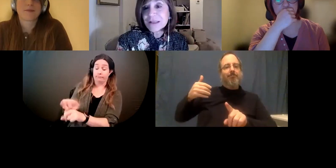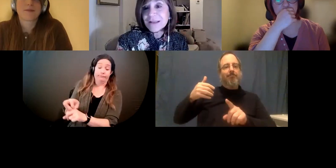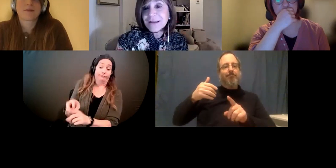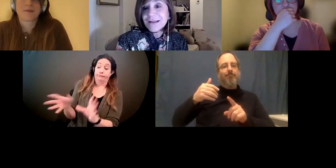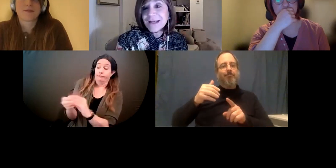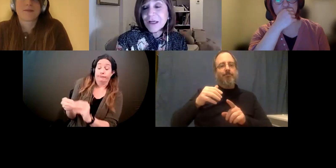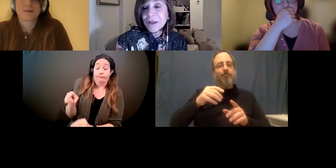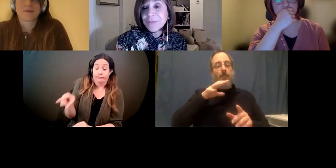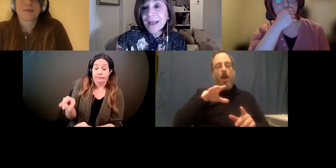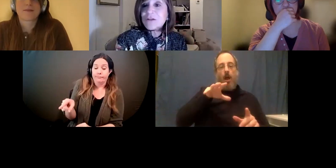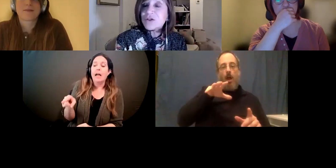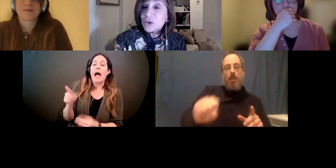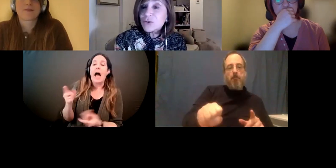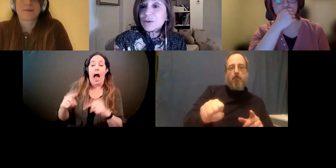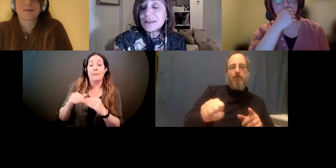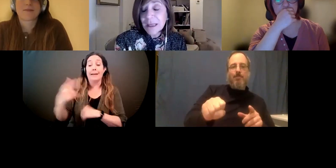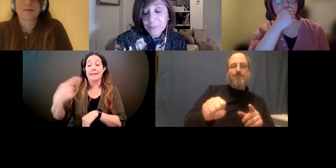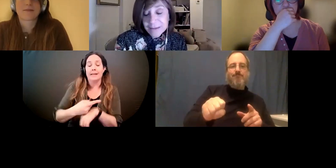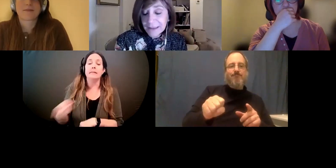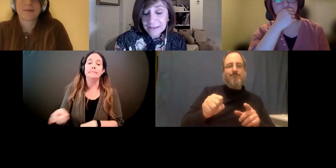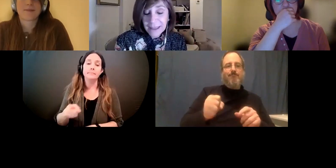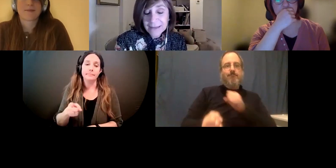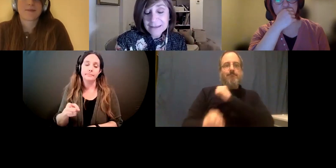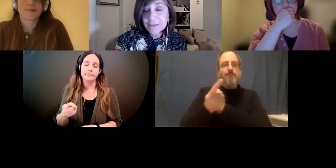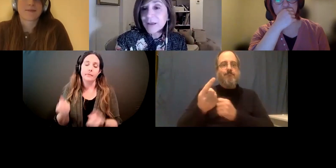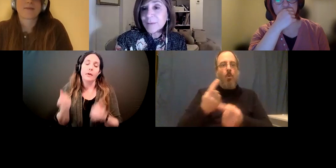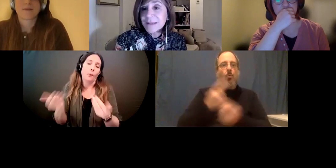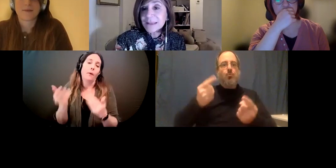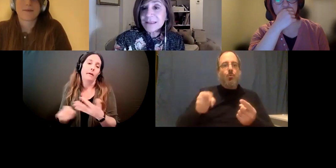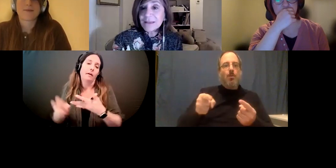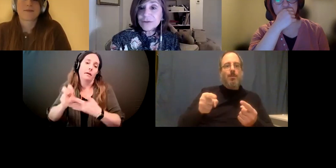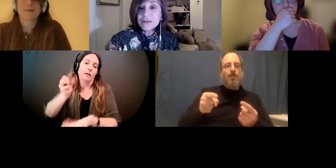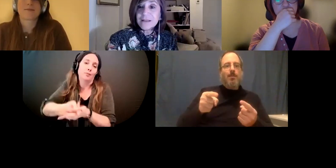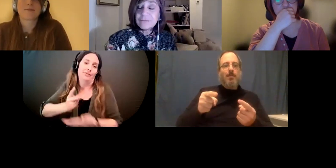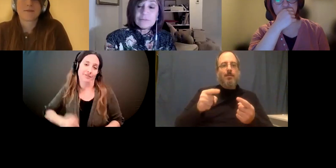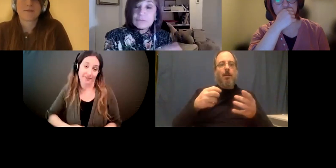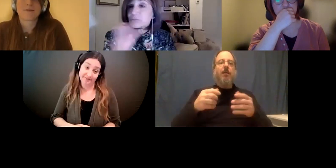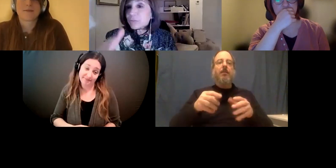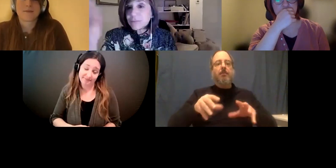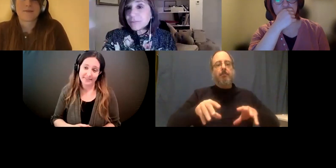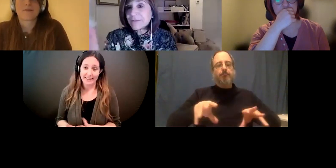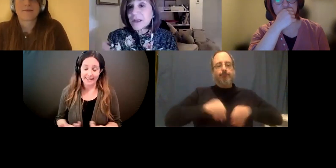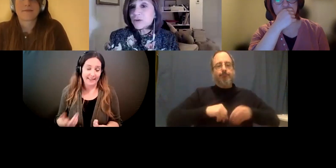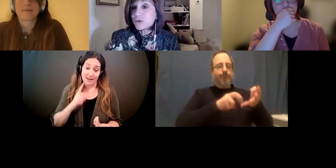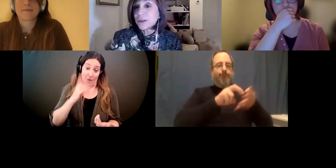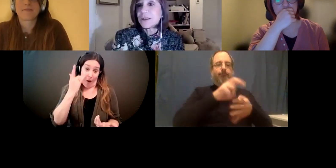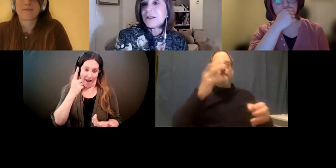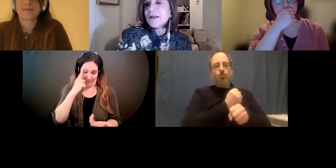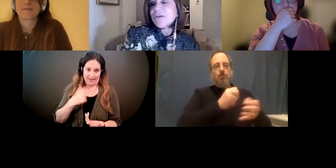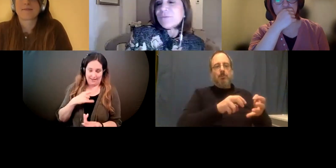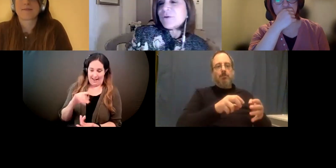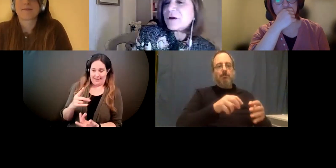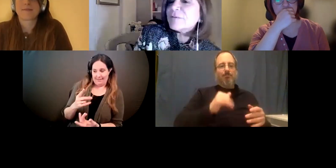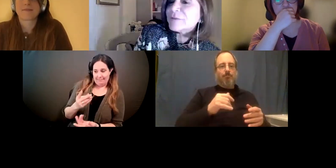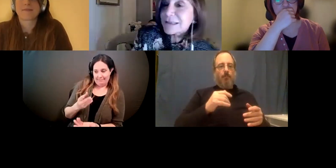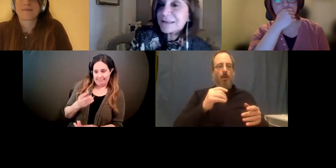egregious. And there's usually, I must say, in the cases that have come up since that I've looked at in the country,